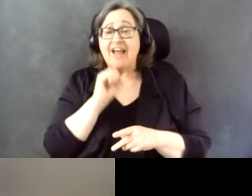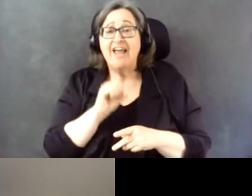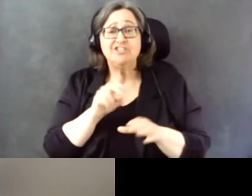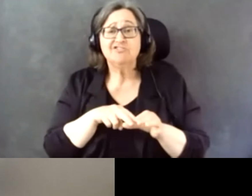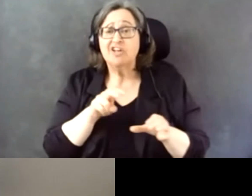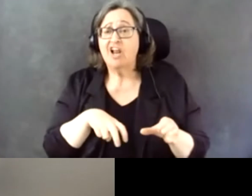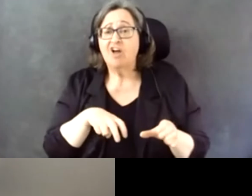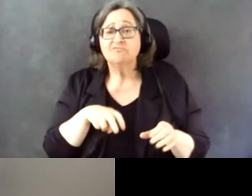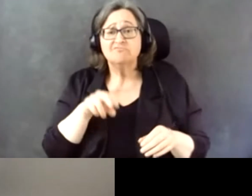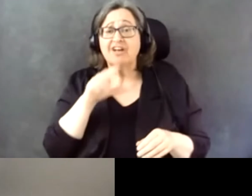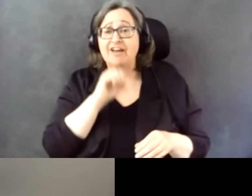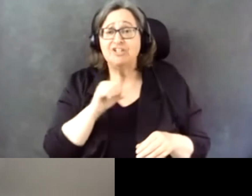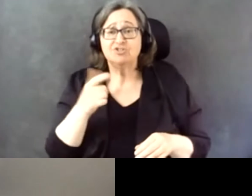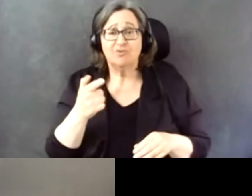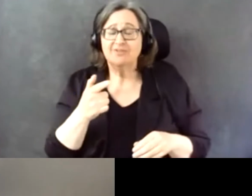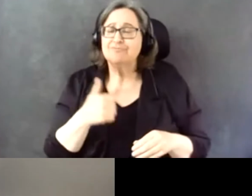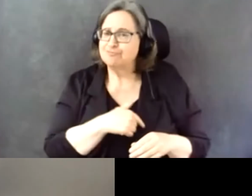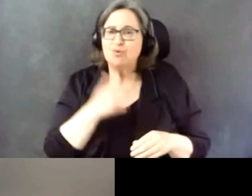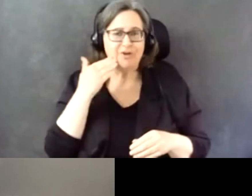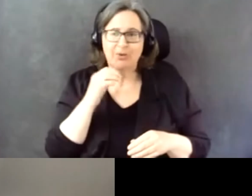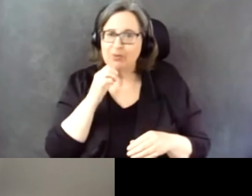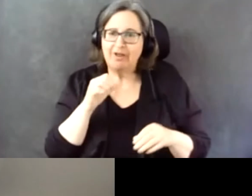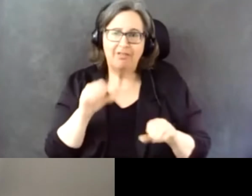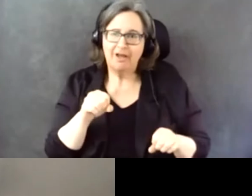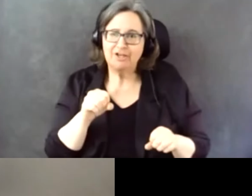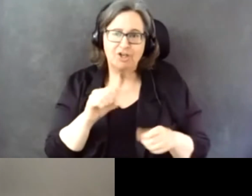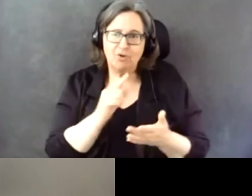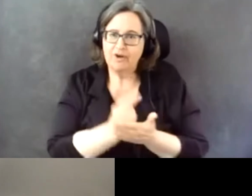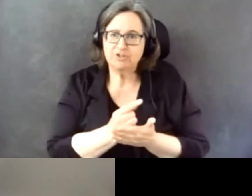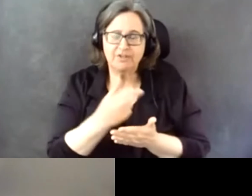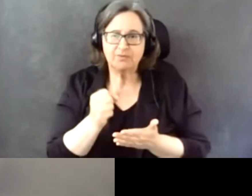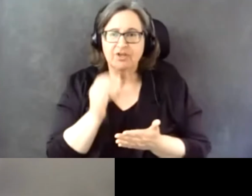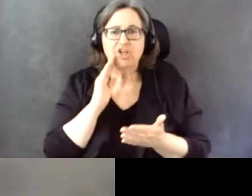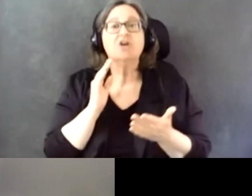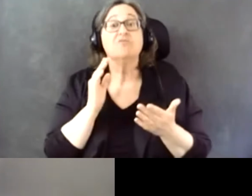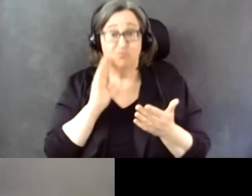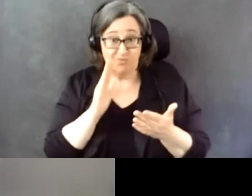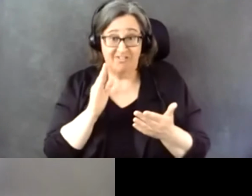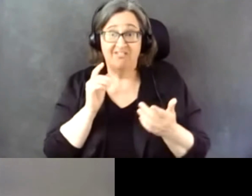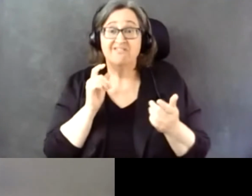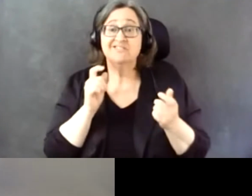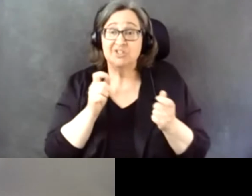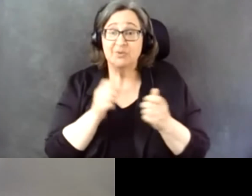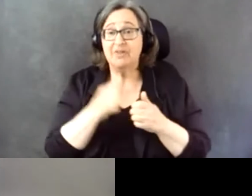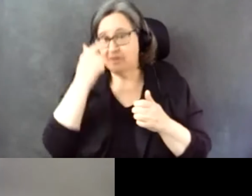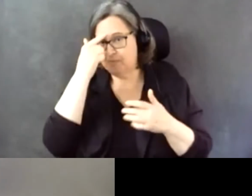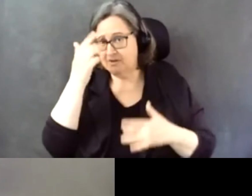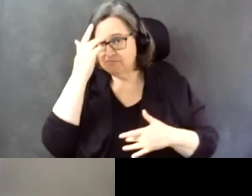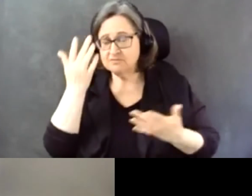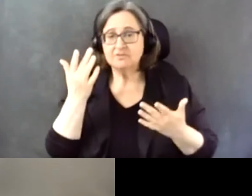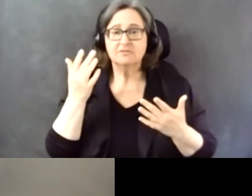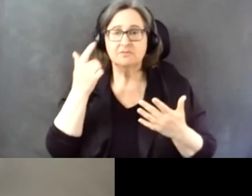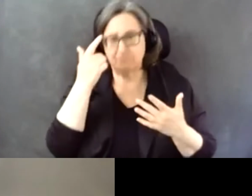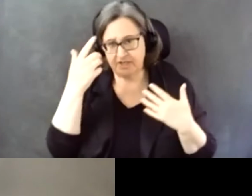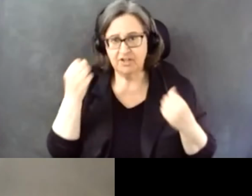to not graduate from high school and deal with mental health issues homelessness yet we're not proactively